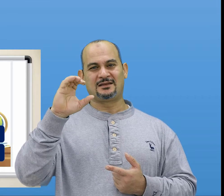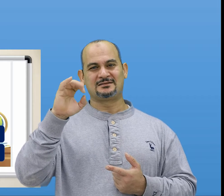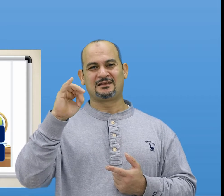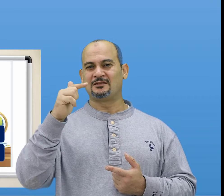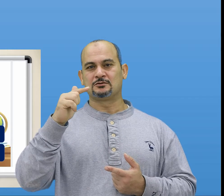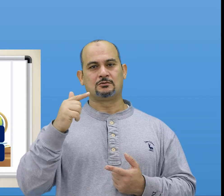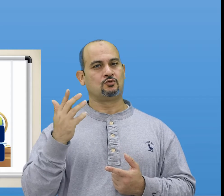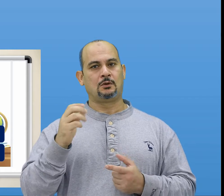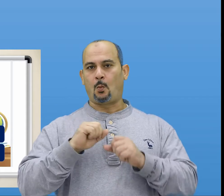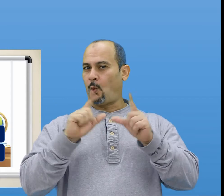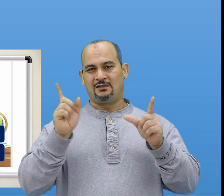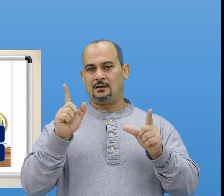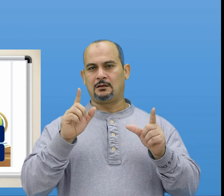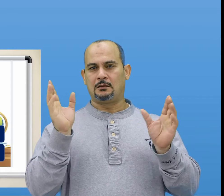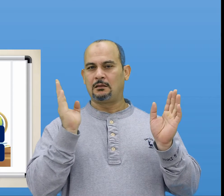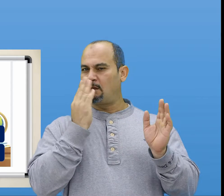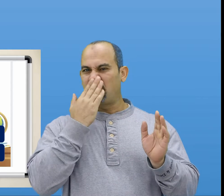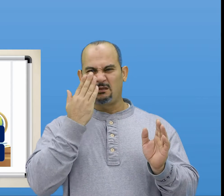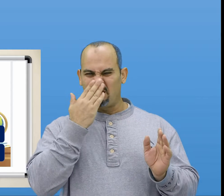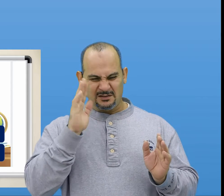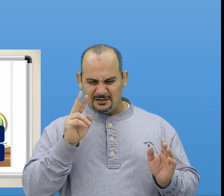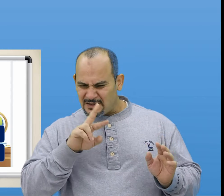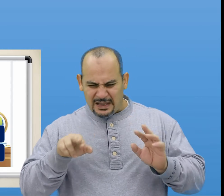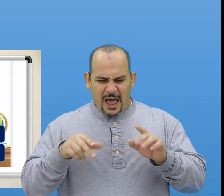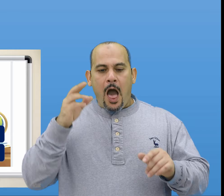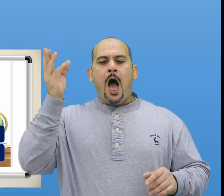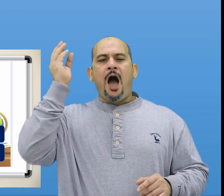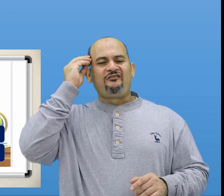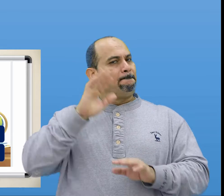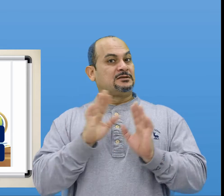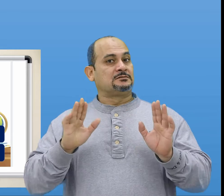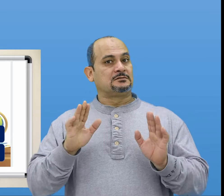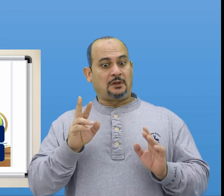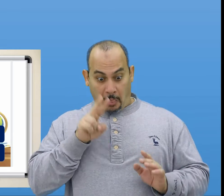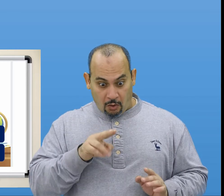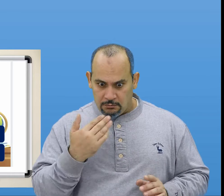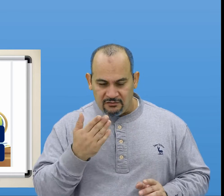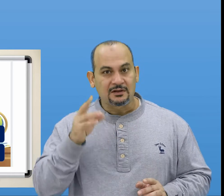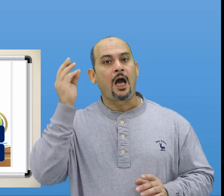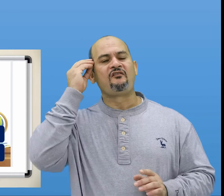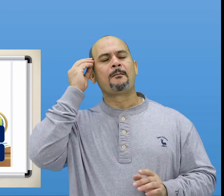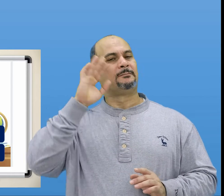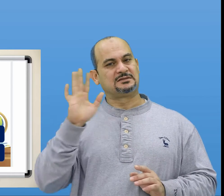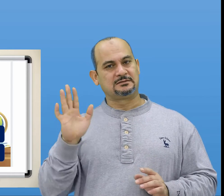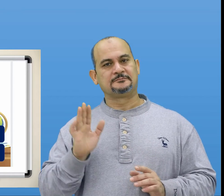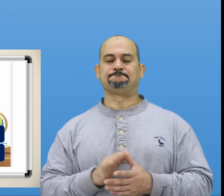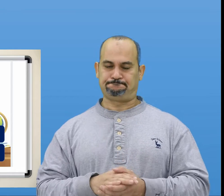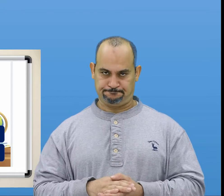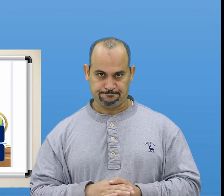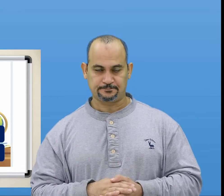moments in her past and to try to tell them to her grandsons and so on. So reminisce, in other words, is